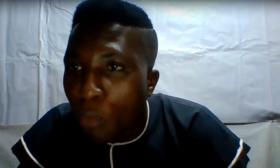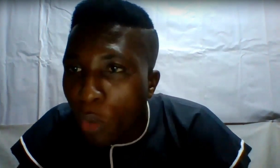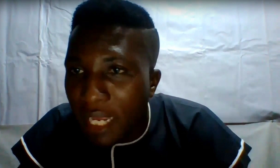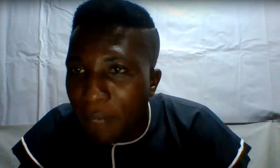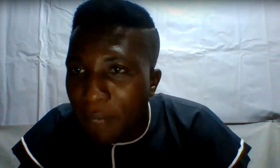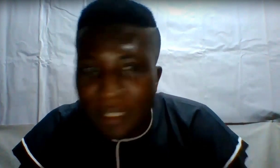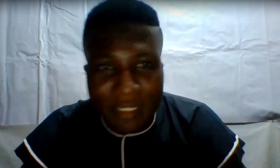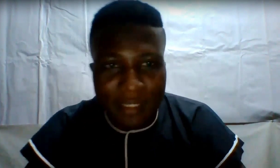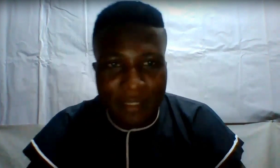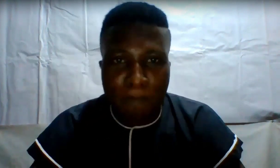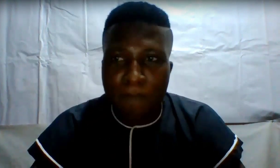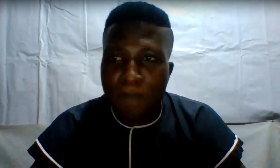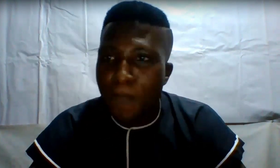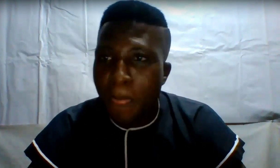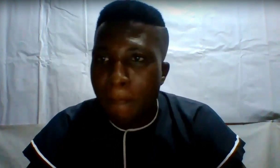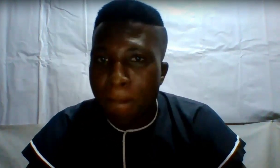Ajasa Moromoke.